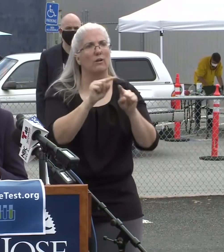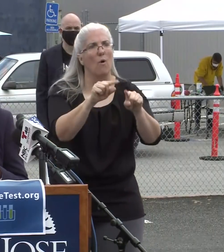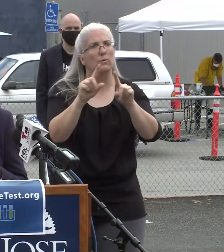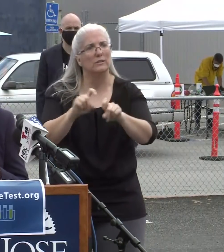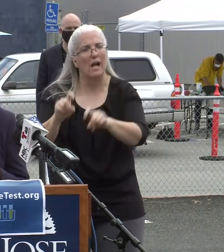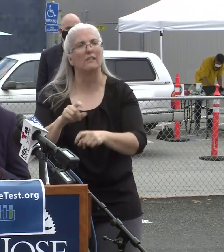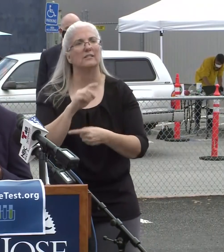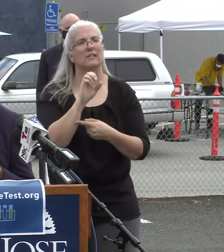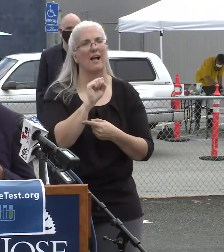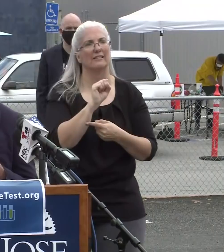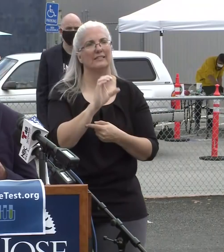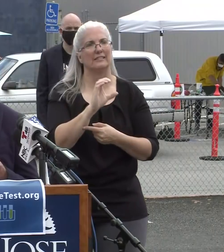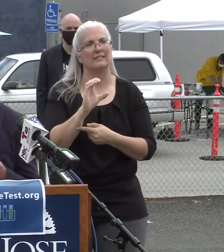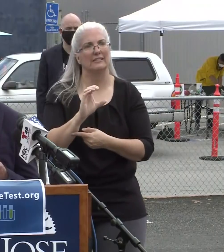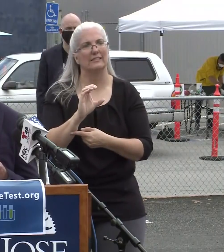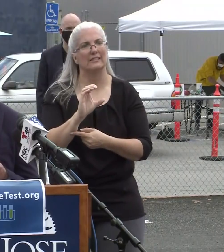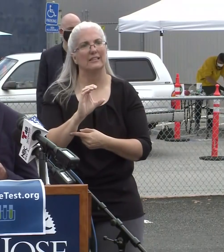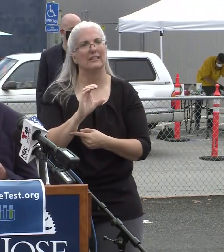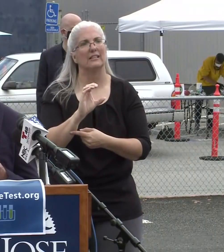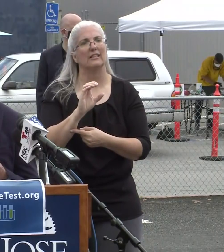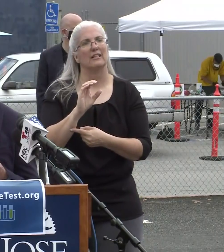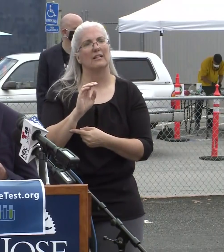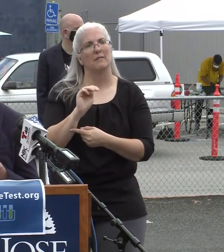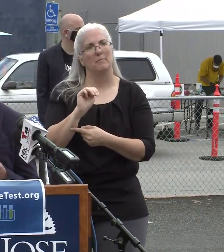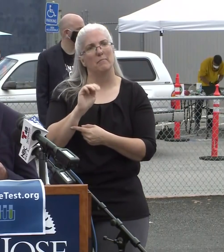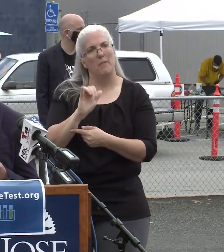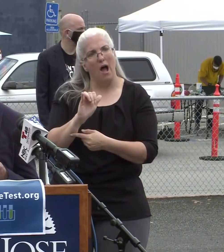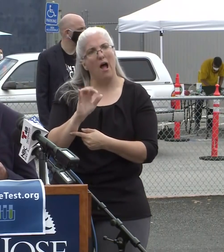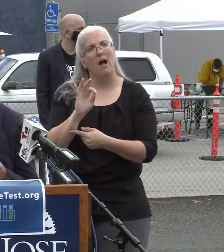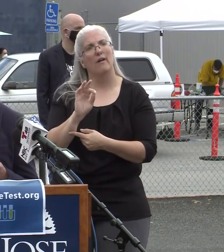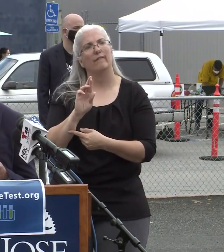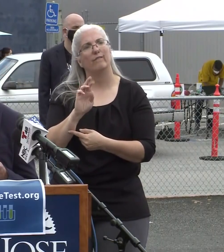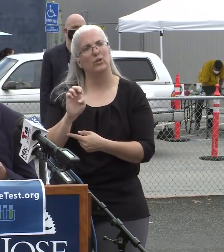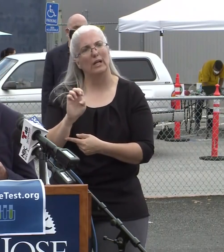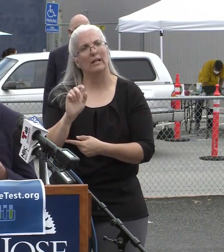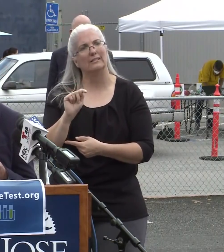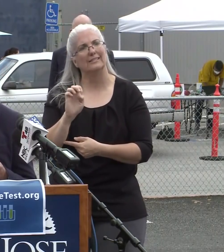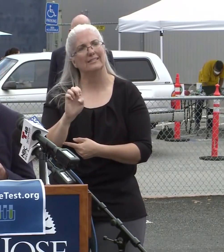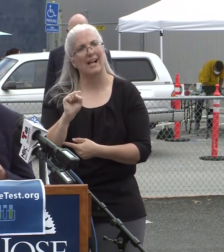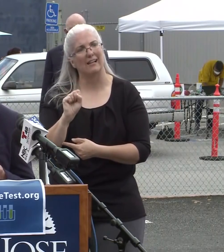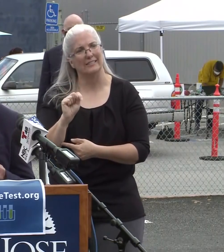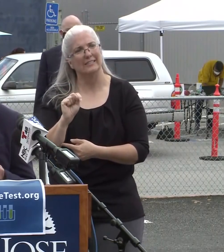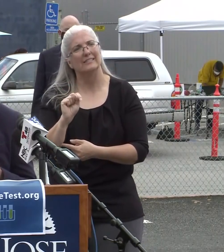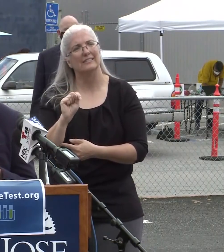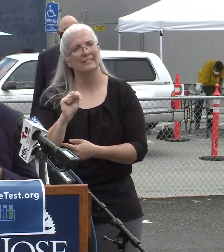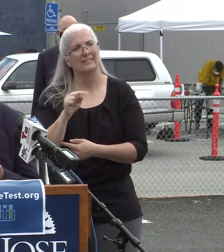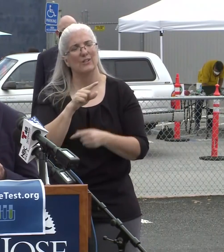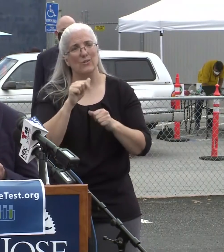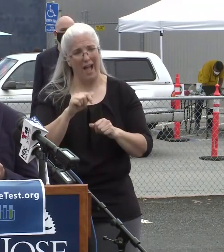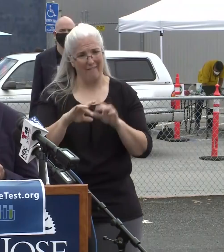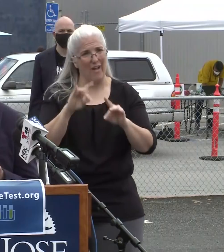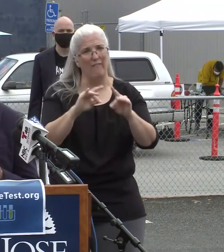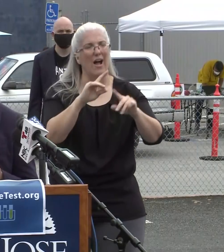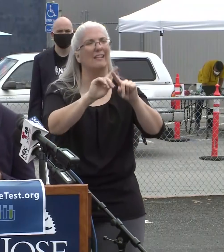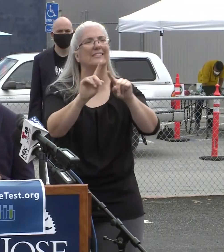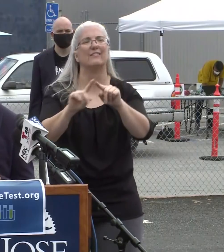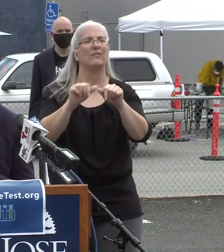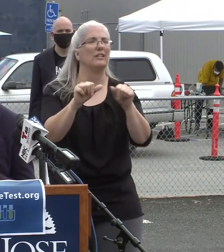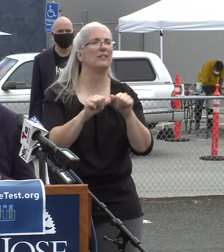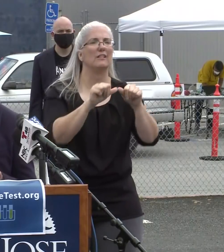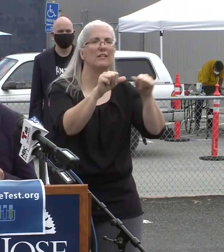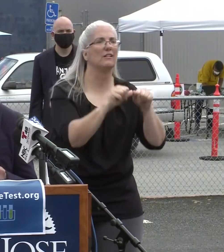Test, My Free Test, and find all of the testing centers. If you don't have